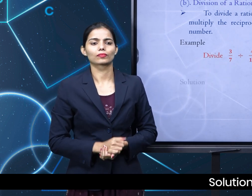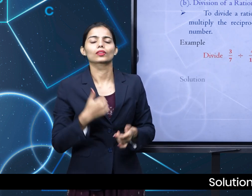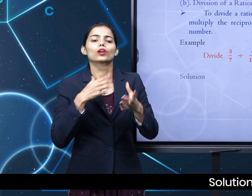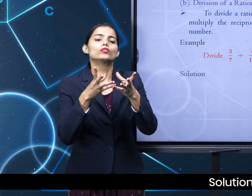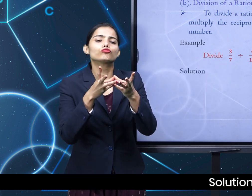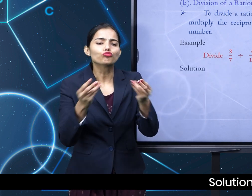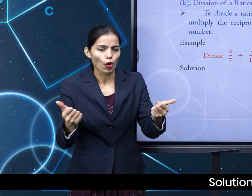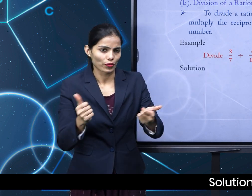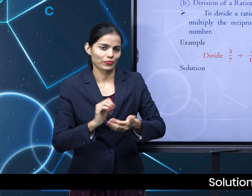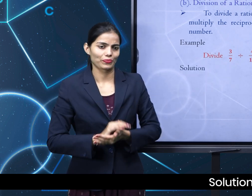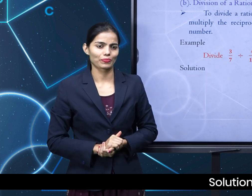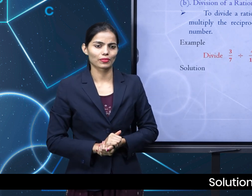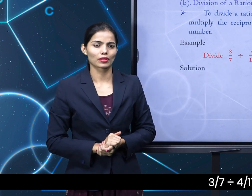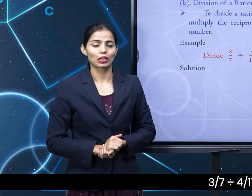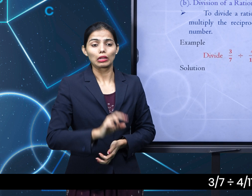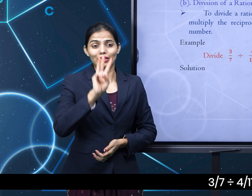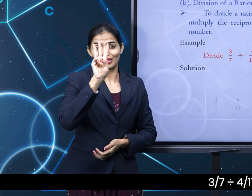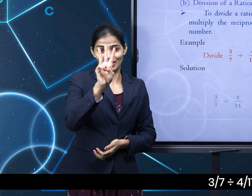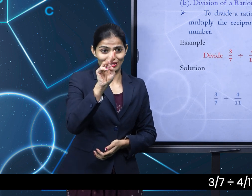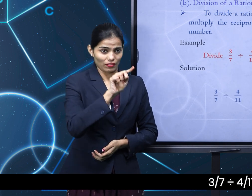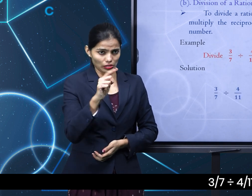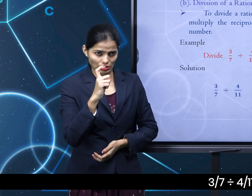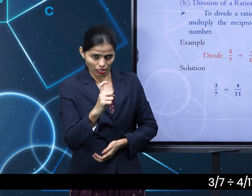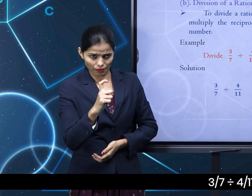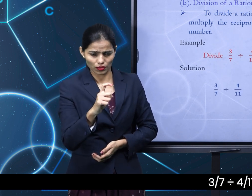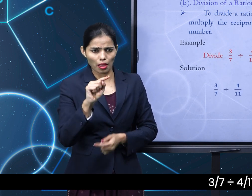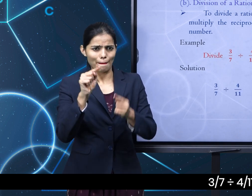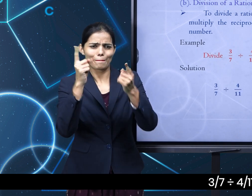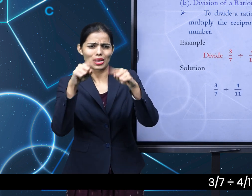Solution: 3 by 7 divided 4 by 11 .